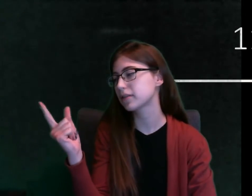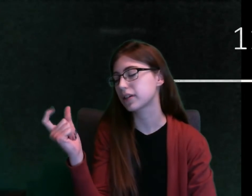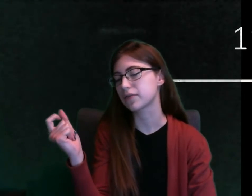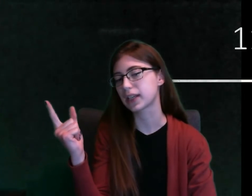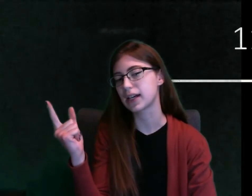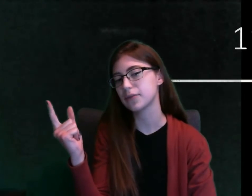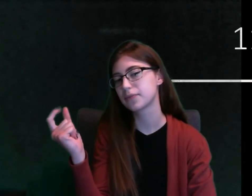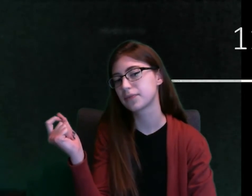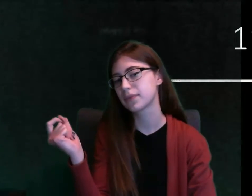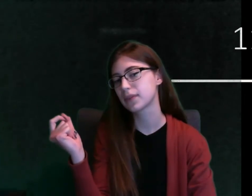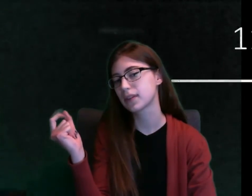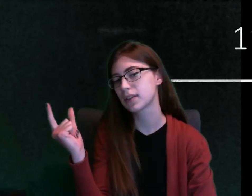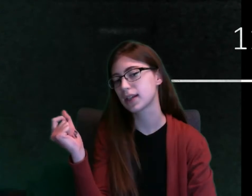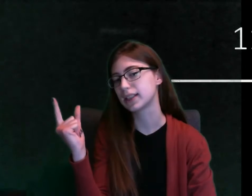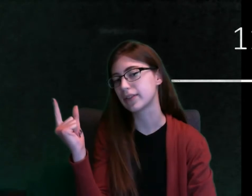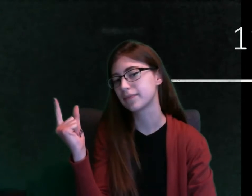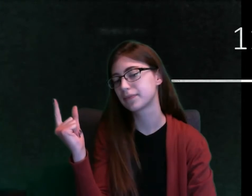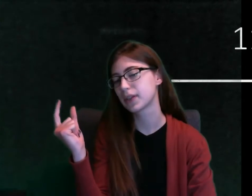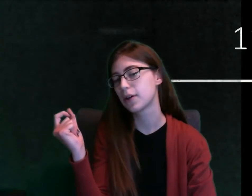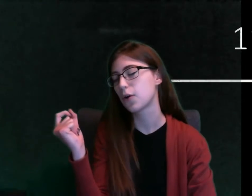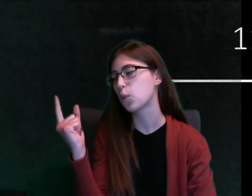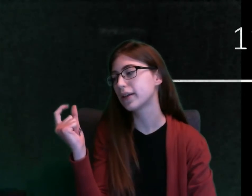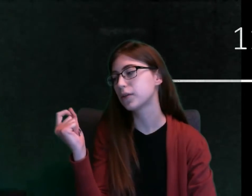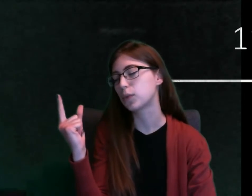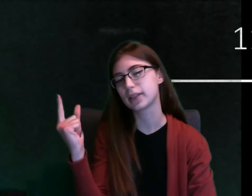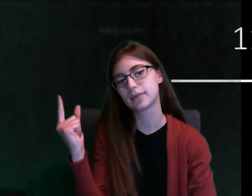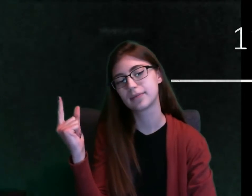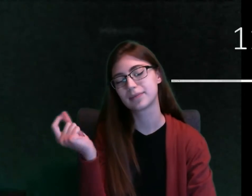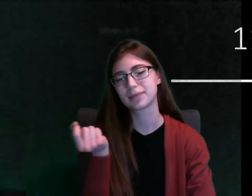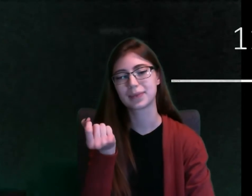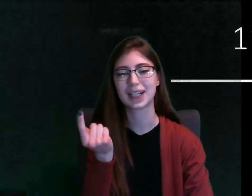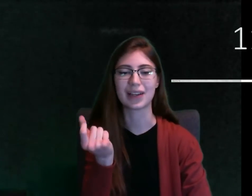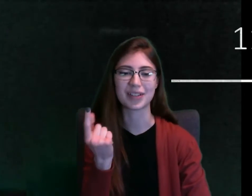can flick it out. 11. 1, 1. 11.